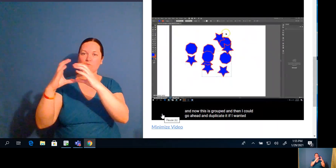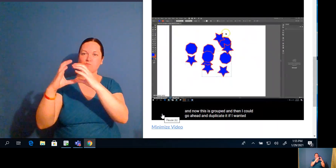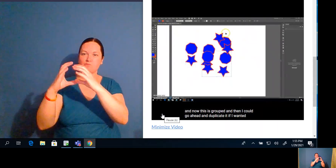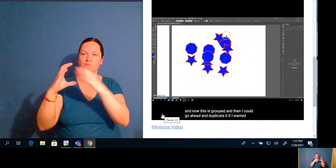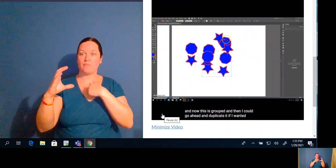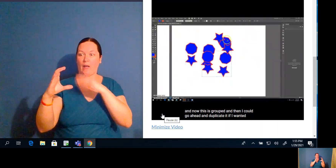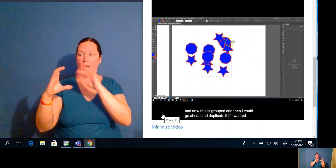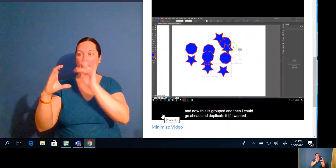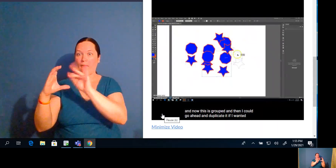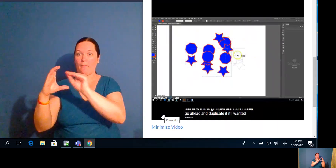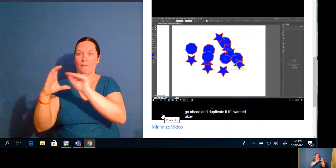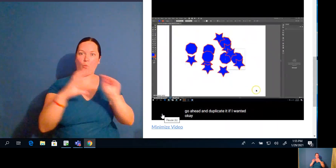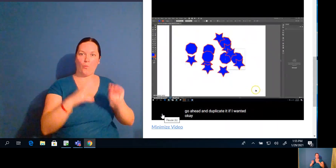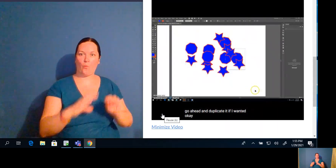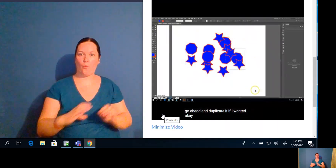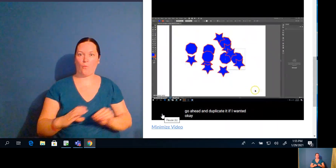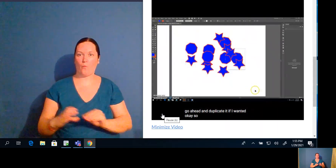it if I wanted.